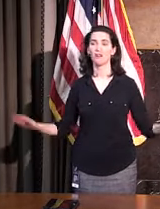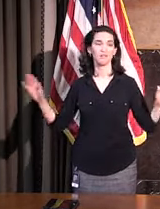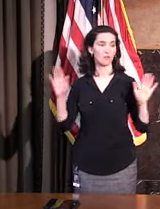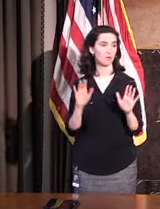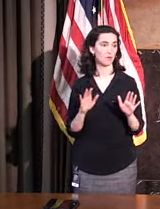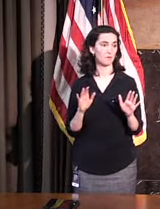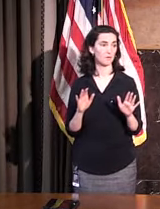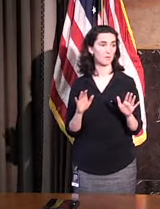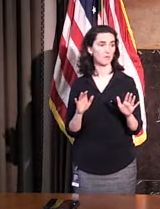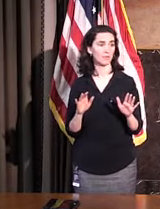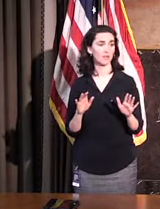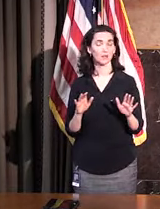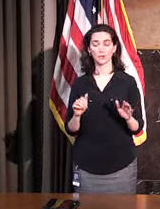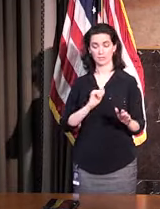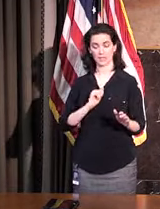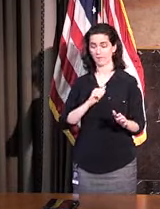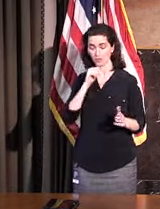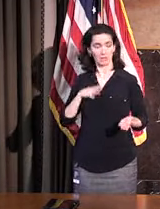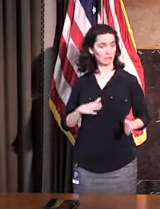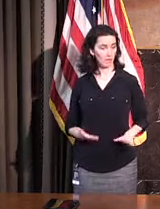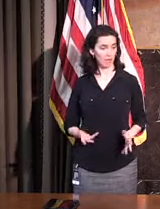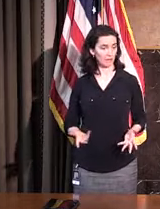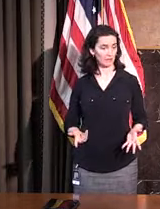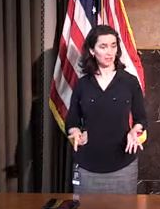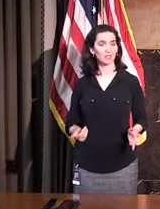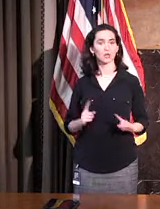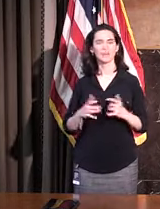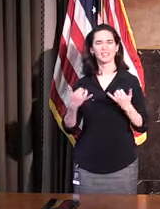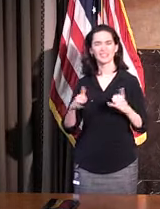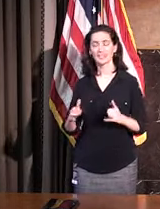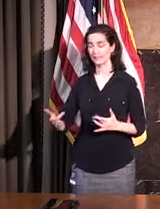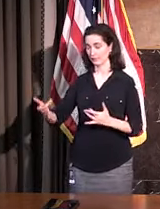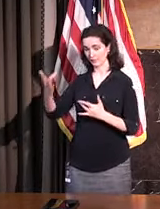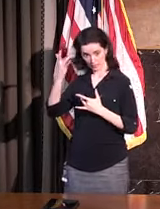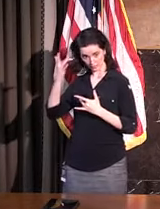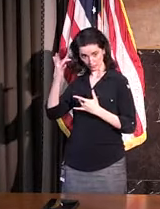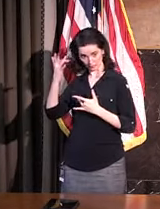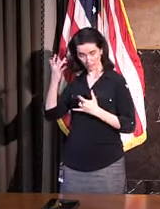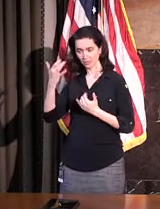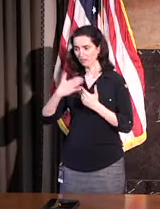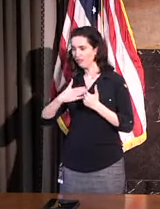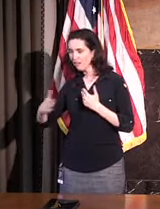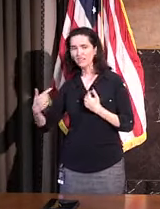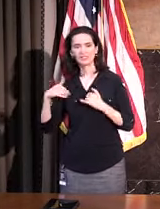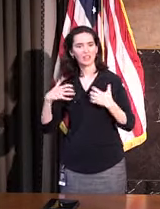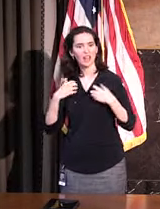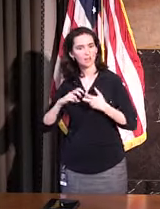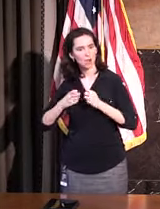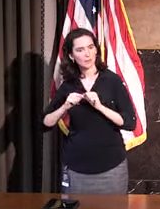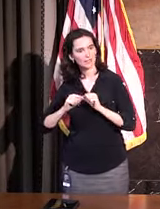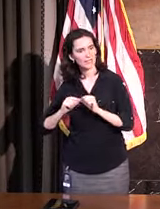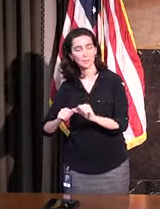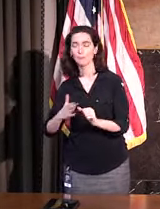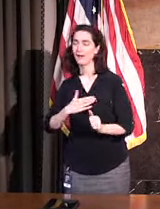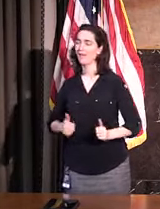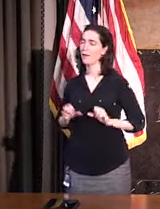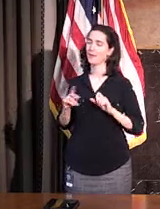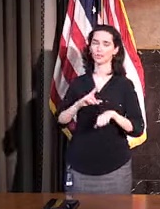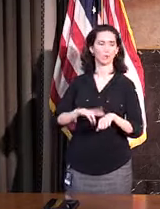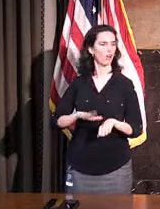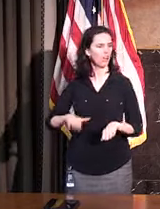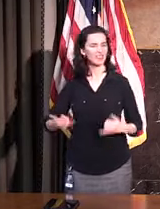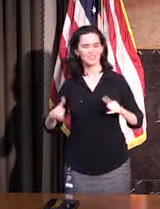whose life may not have been taken by this disease, but their health remains severely compromised, and they are not back to normal. And so we